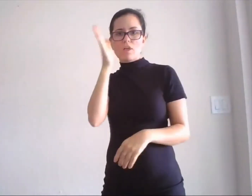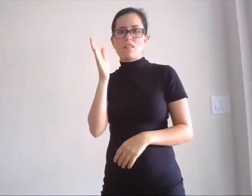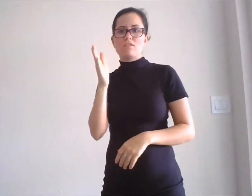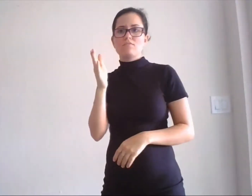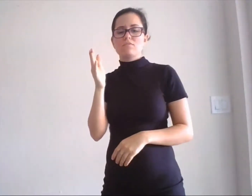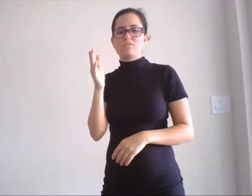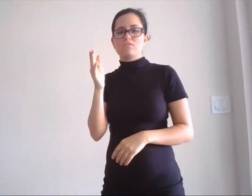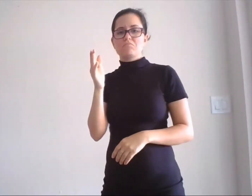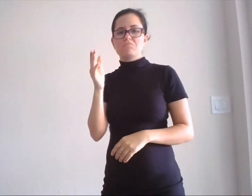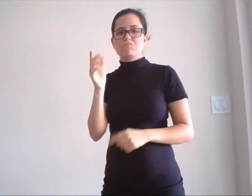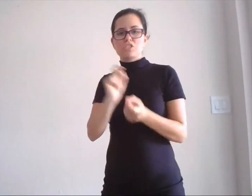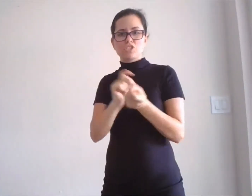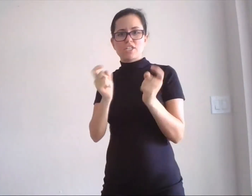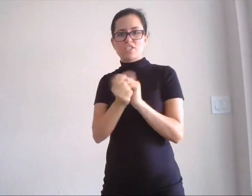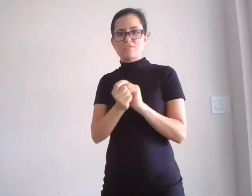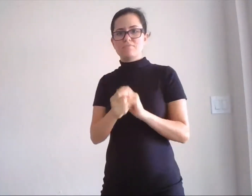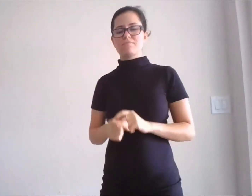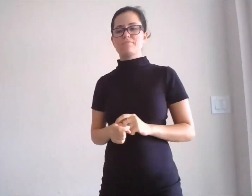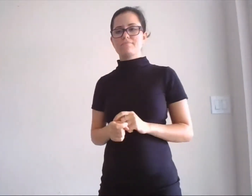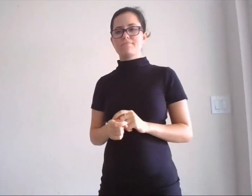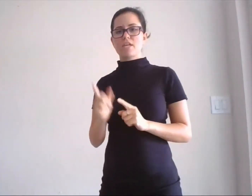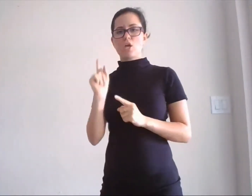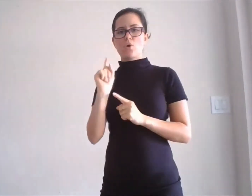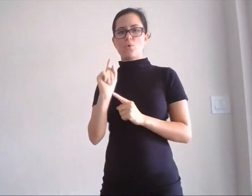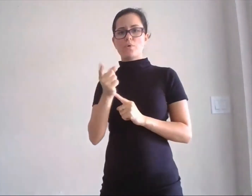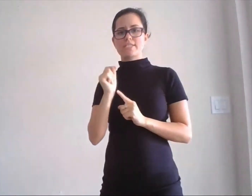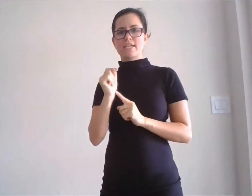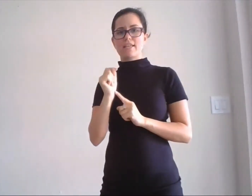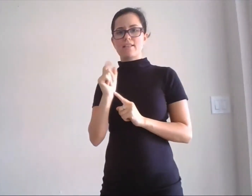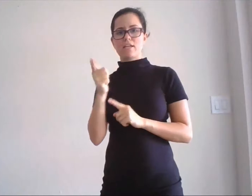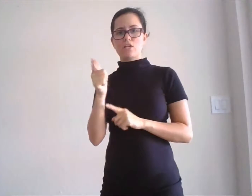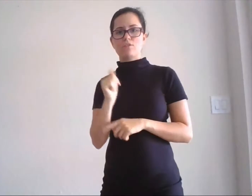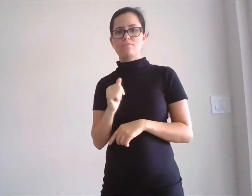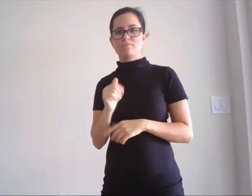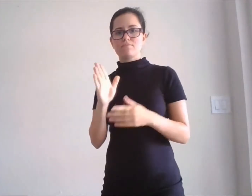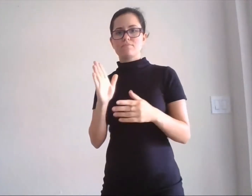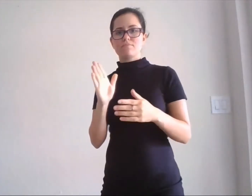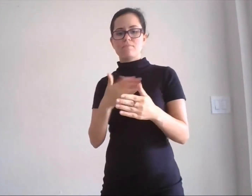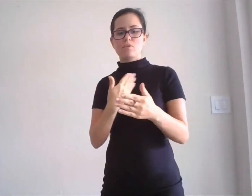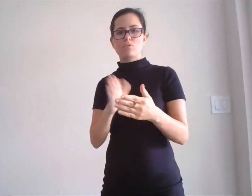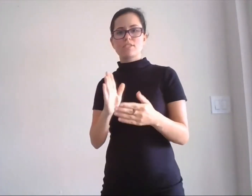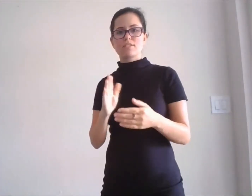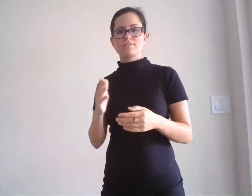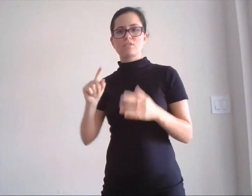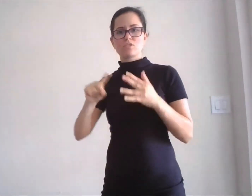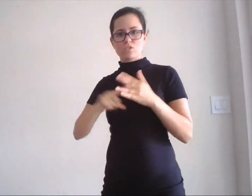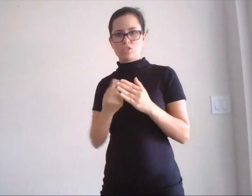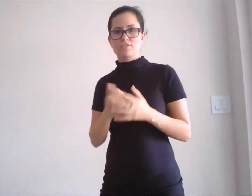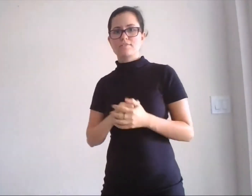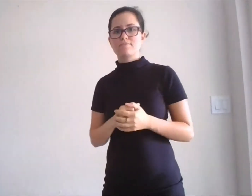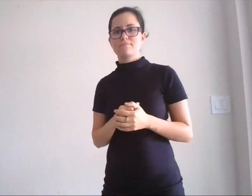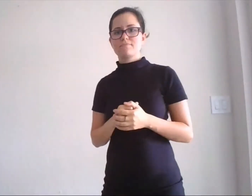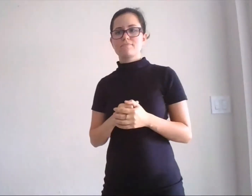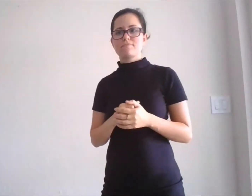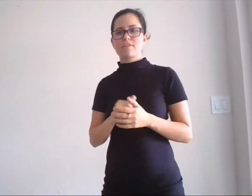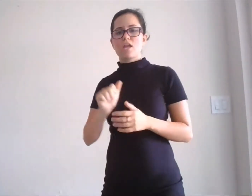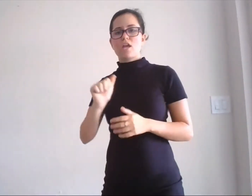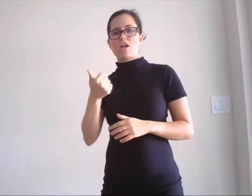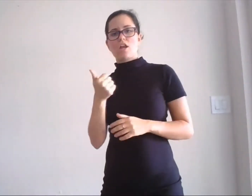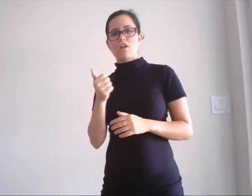all happen at the same time. But it's 2019. I'm ahead of the curve. Yeah, if this would be the type of thing that, like, in the creative meeting for the